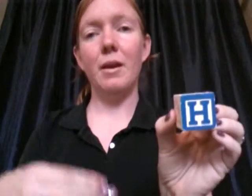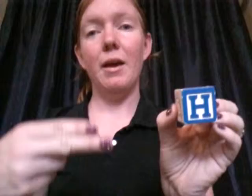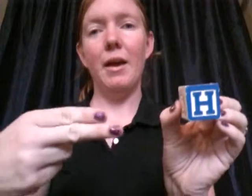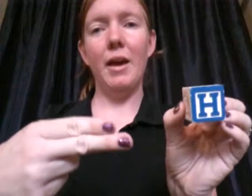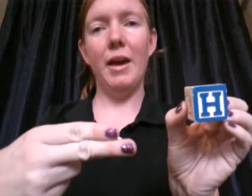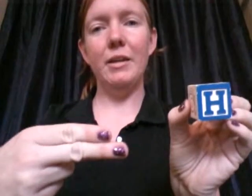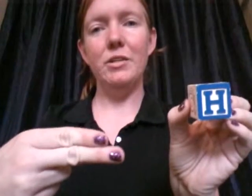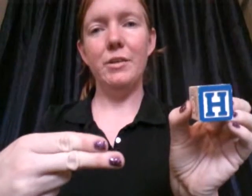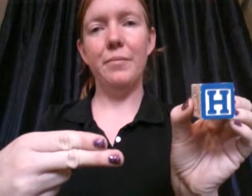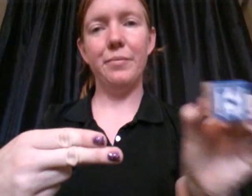H